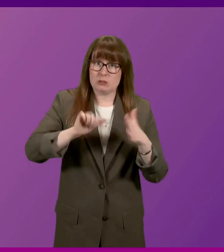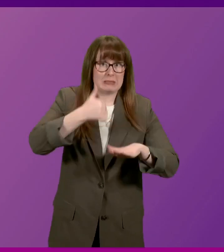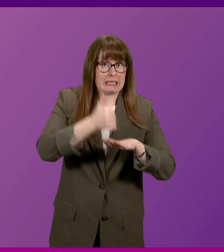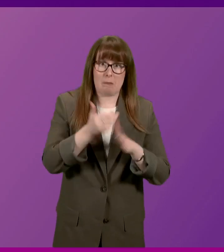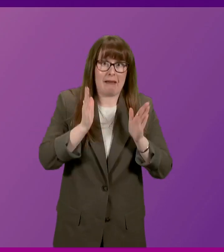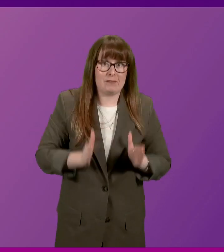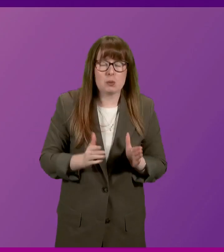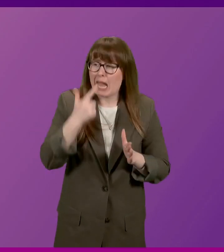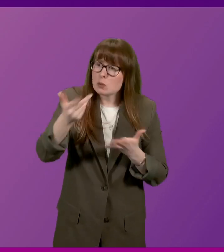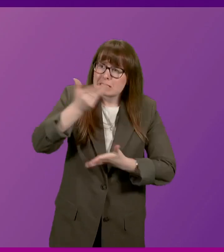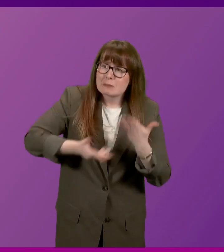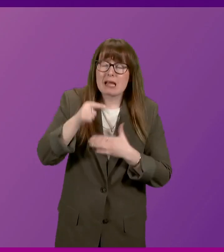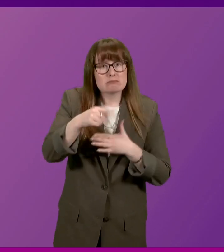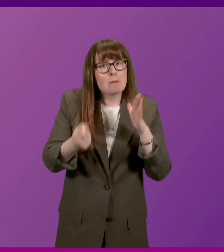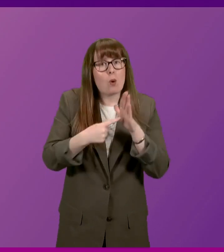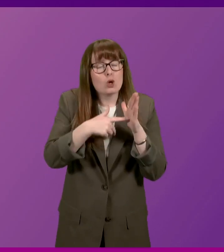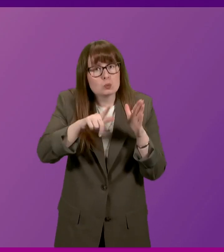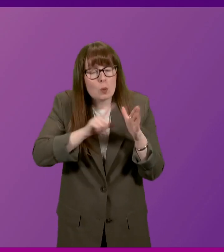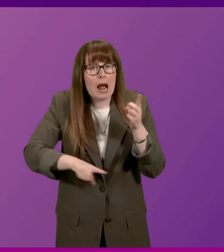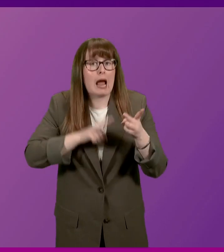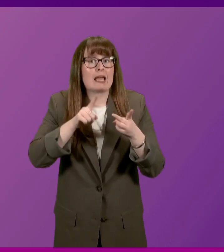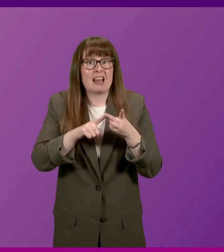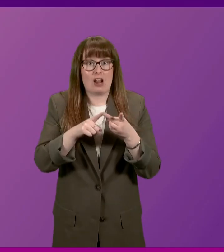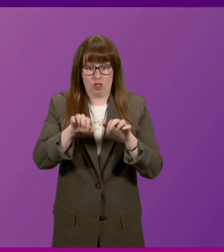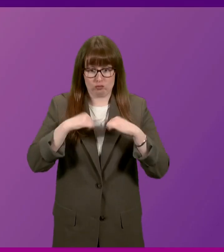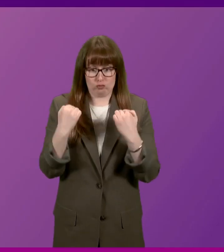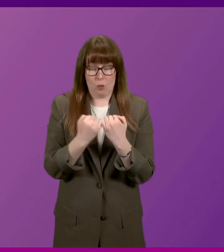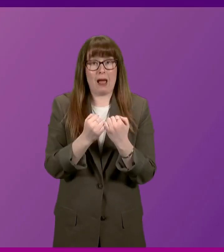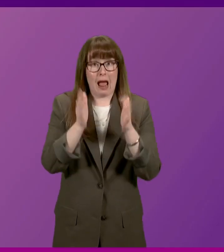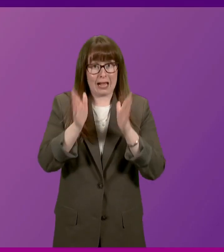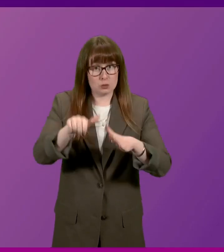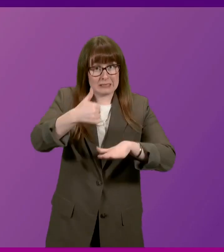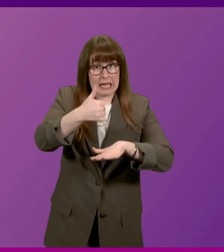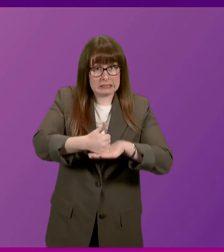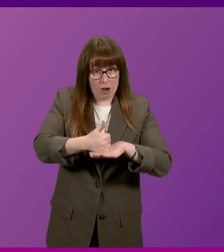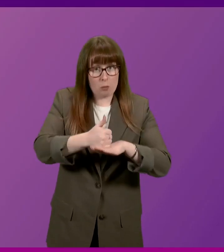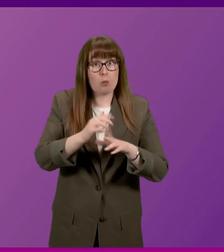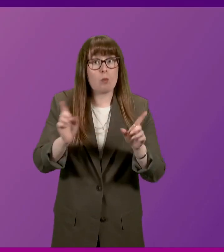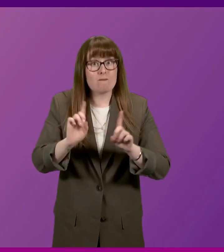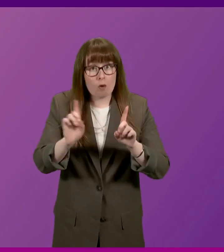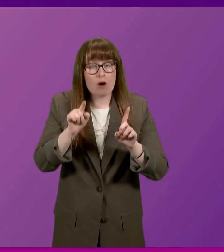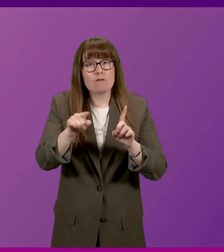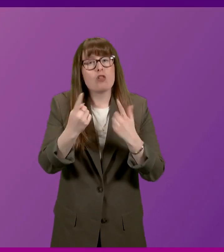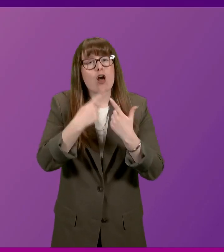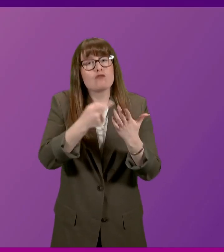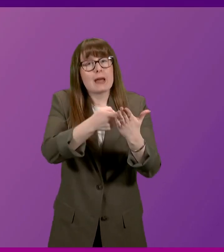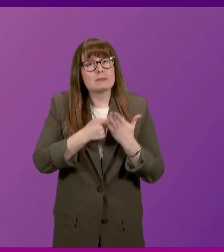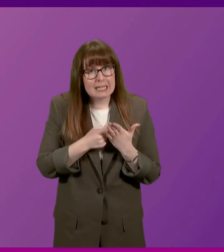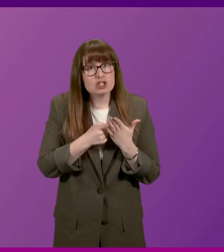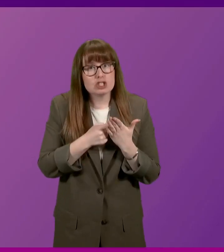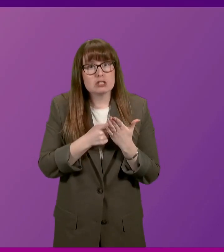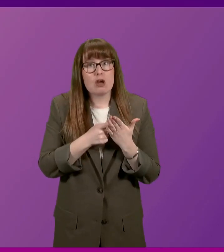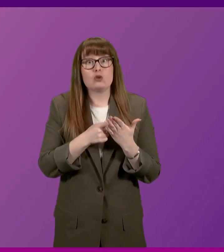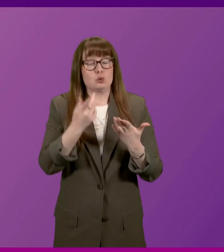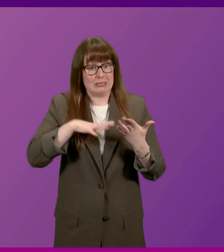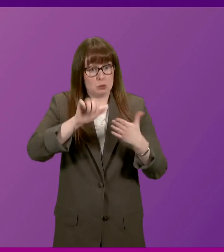explain further why this is critical and if the group must be established for the other recommendations to be taken forward?